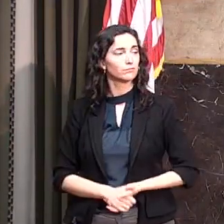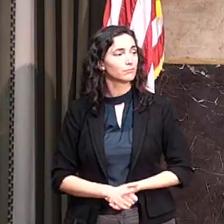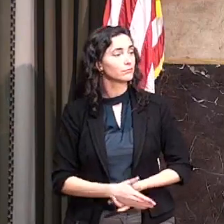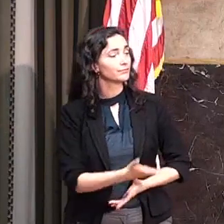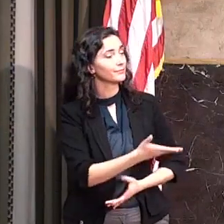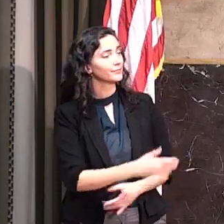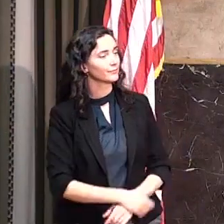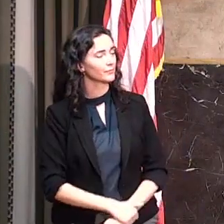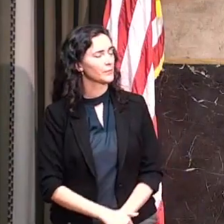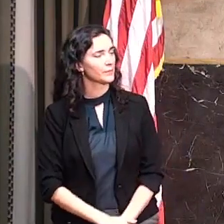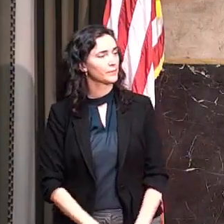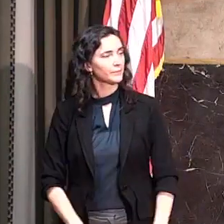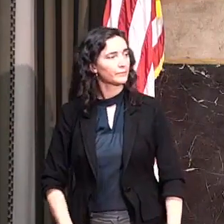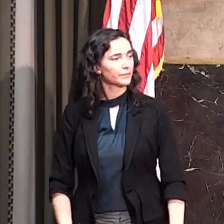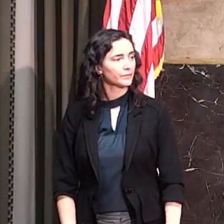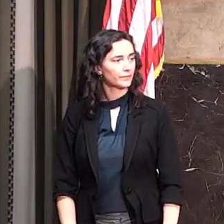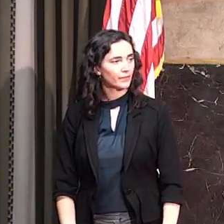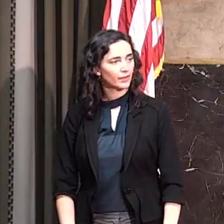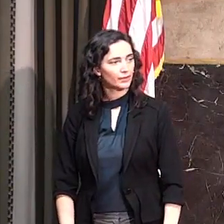Yes, sir.